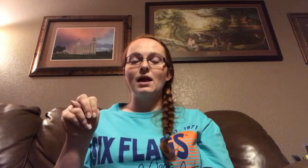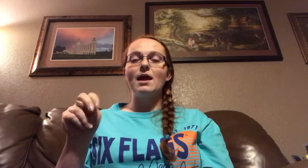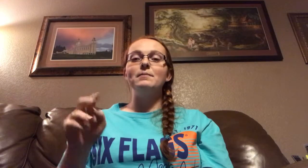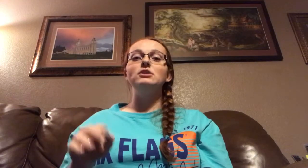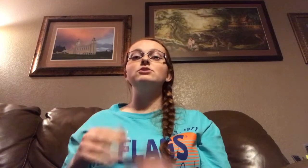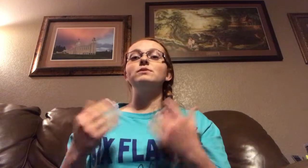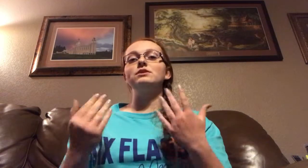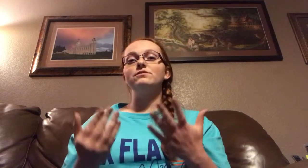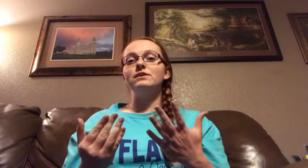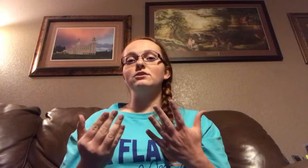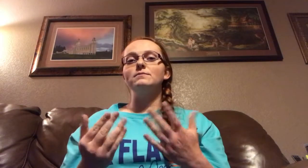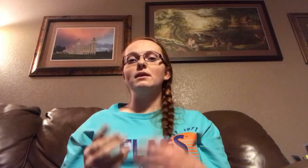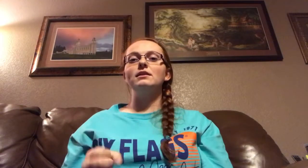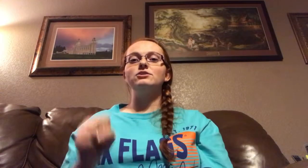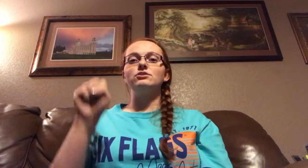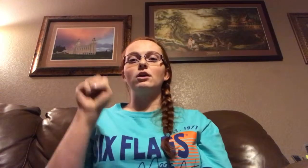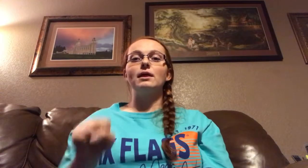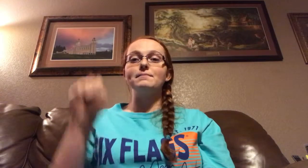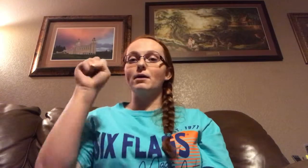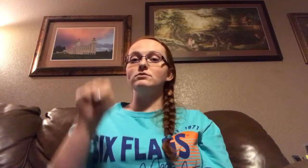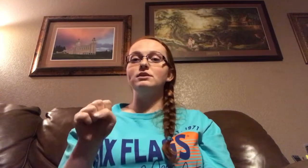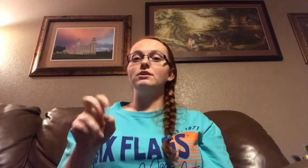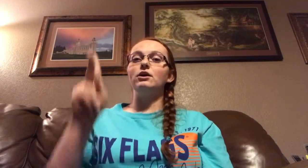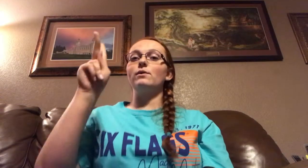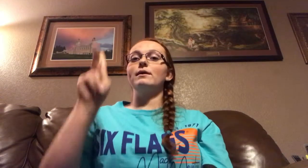And make sure when you're finger spelling that you aren't like bouncing. You're not going,